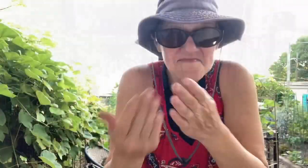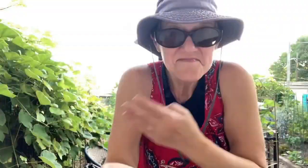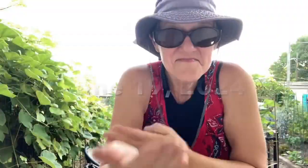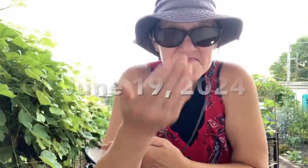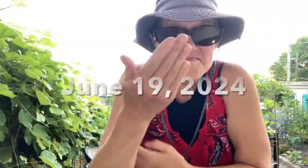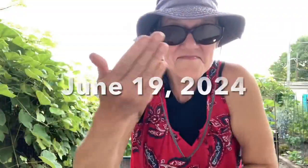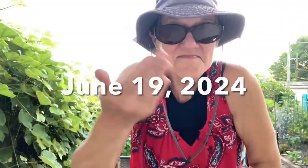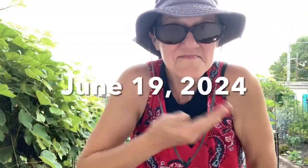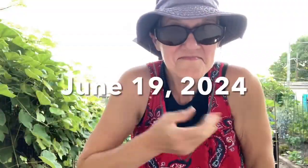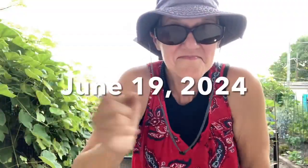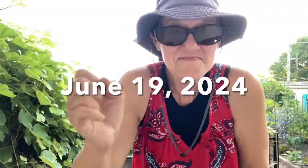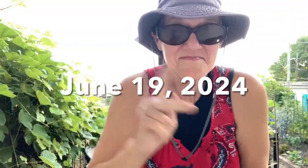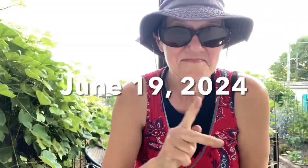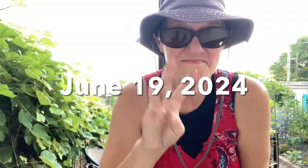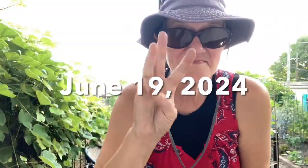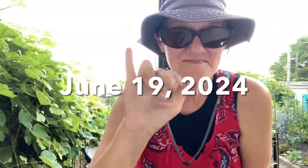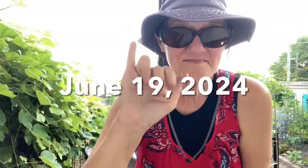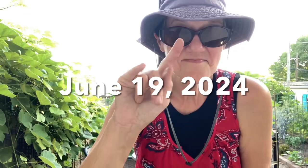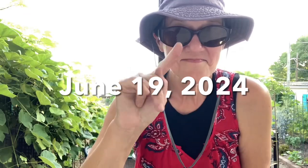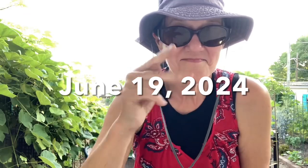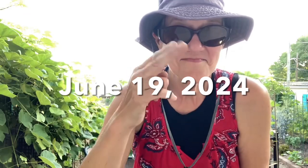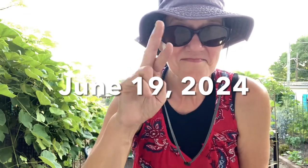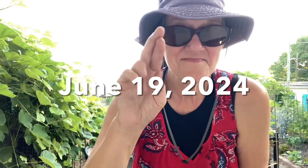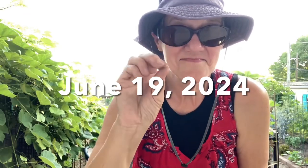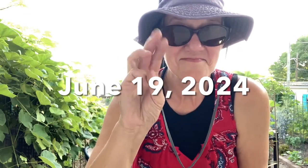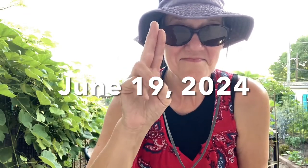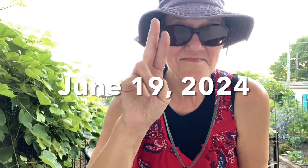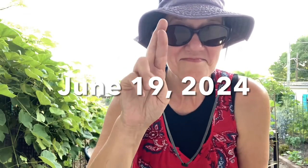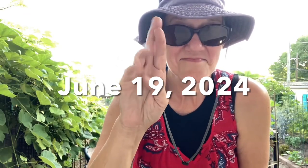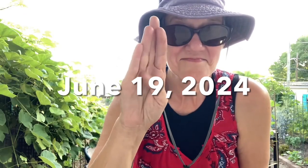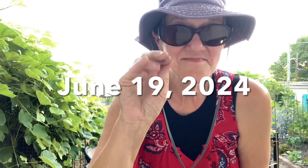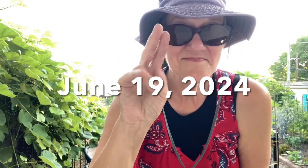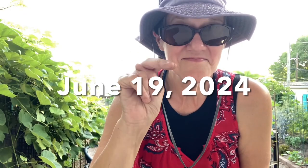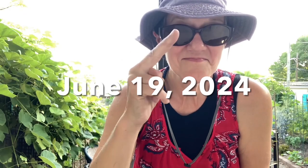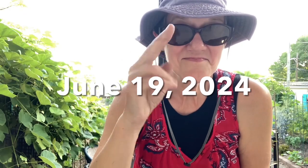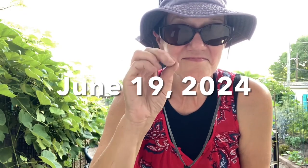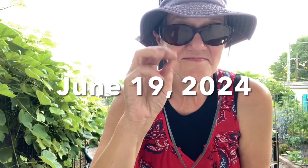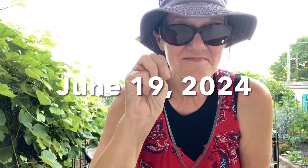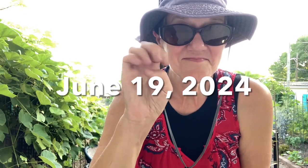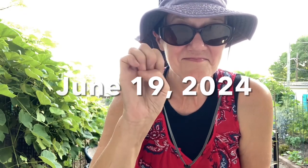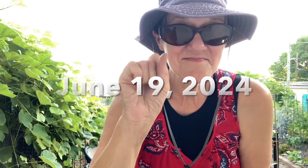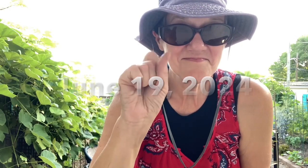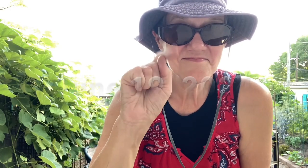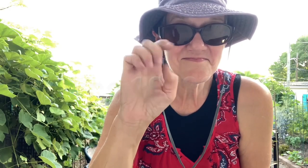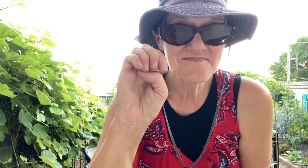Good morning and welcome back to Withrow Urban Homestead.